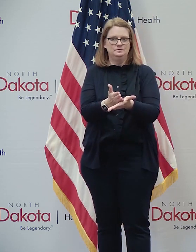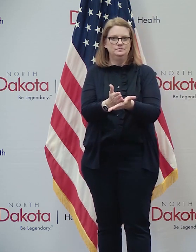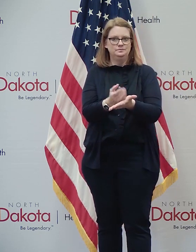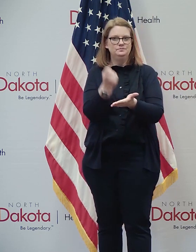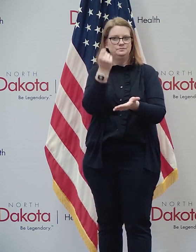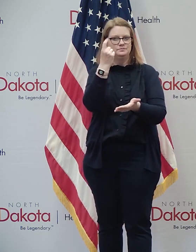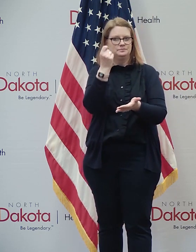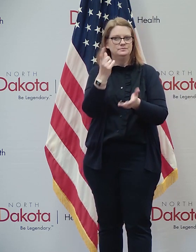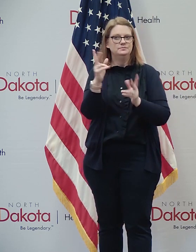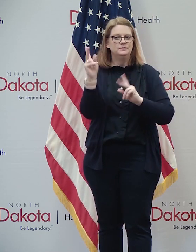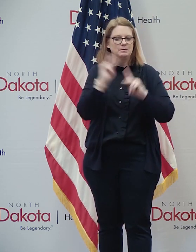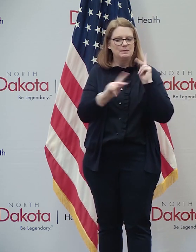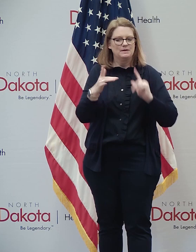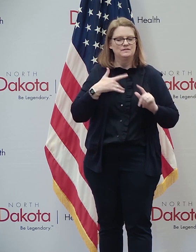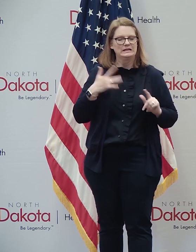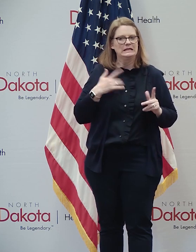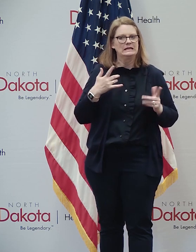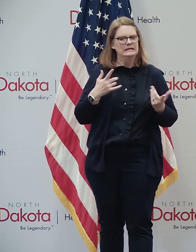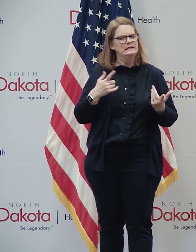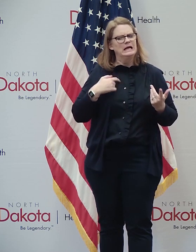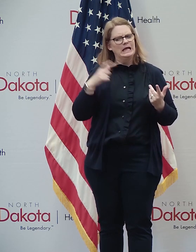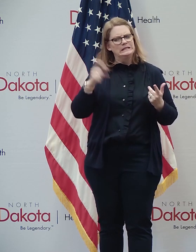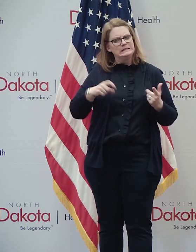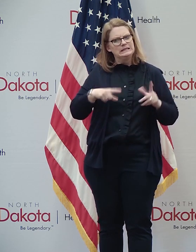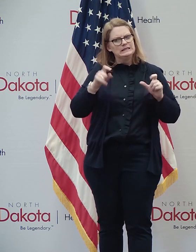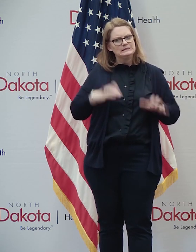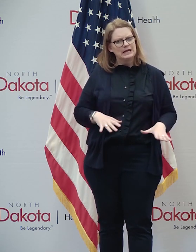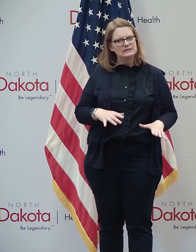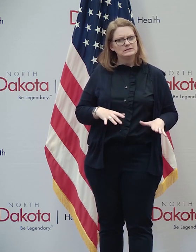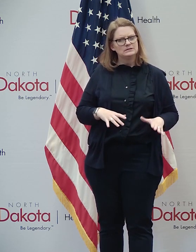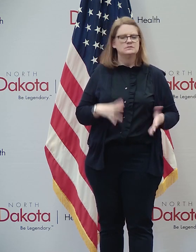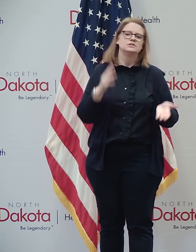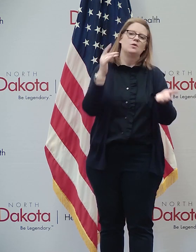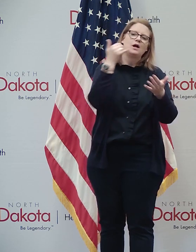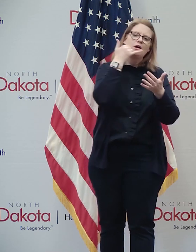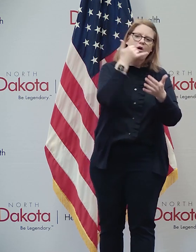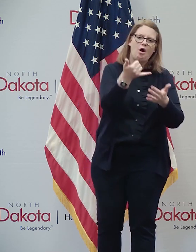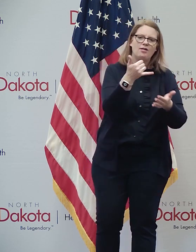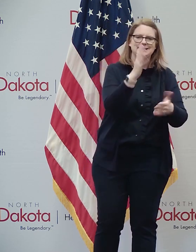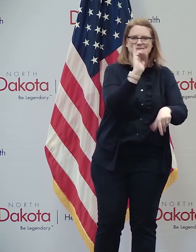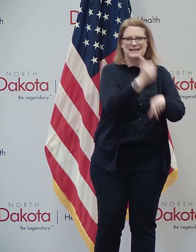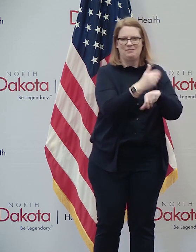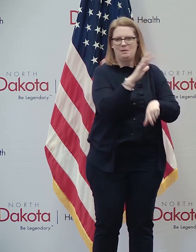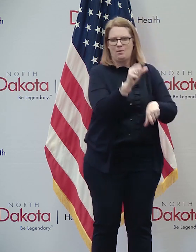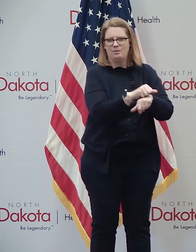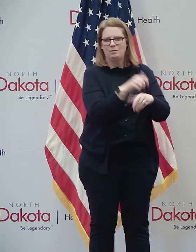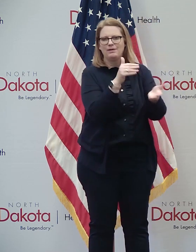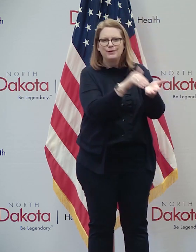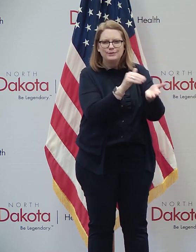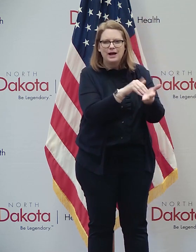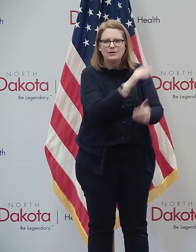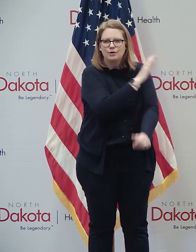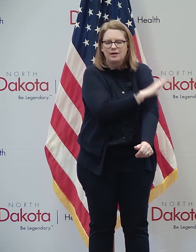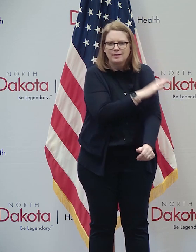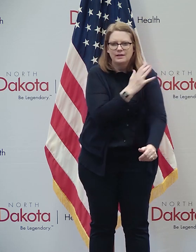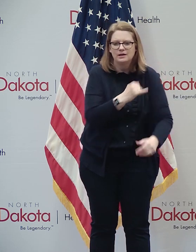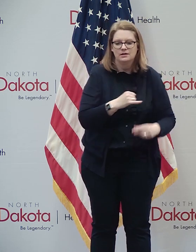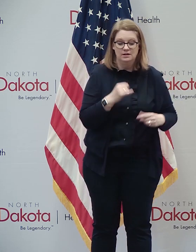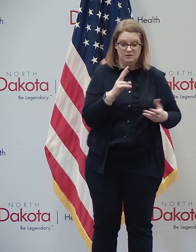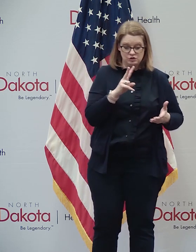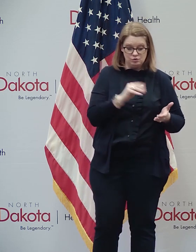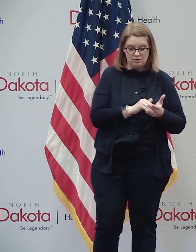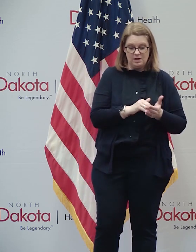You might say, hey, I don't really I'm not going to go to the hospital and whatever. But what you need to know is whether or not you're spreading it to other people. If we want to get this